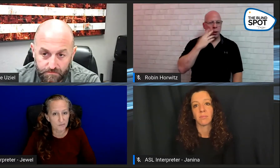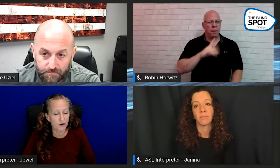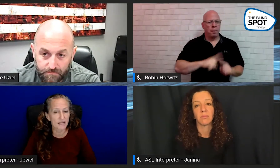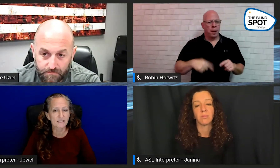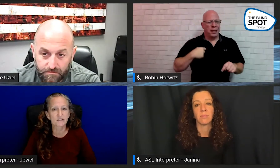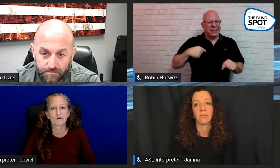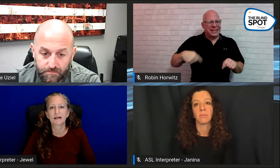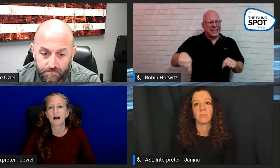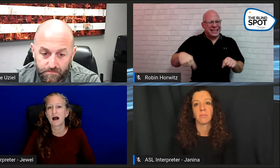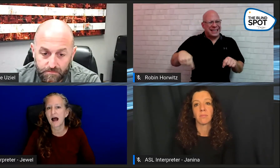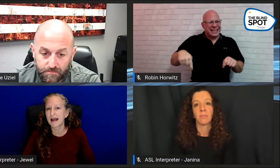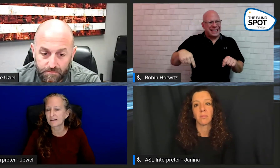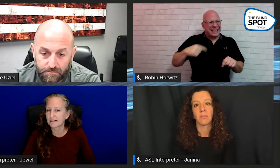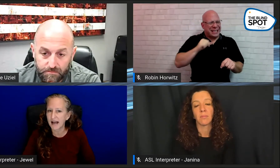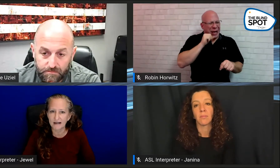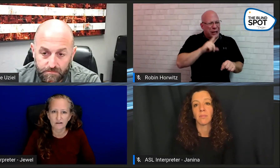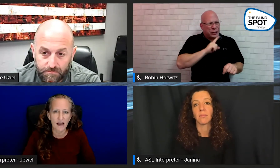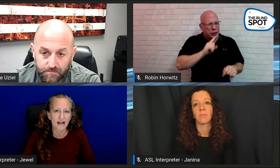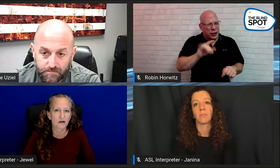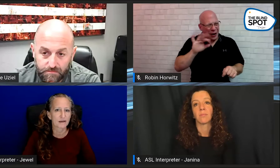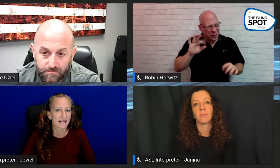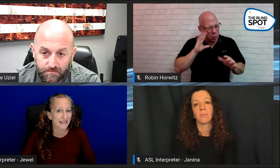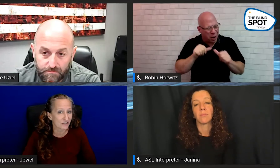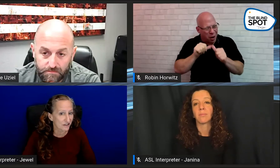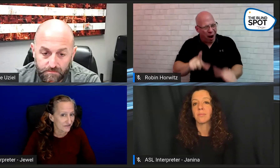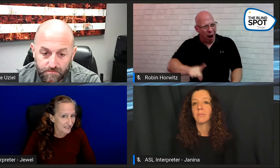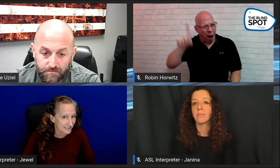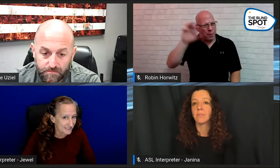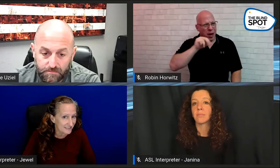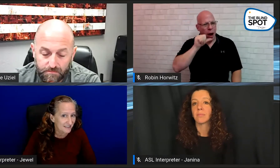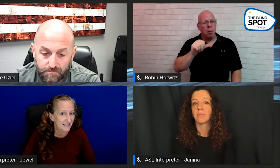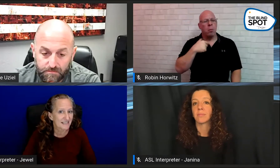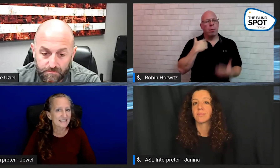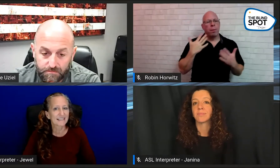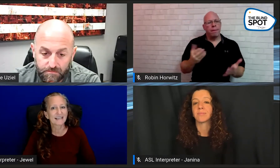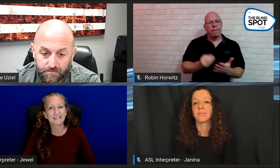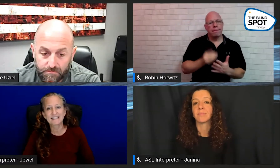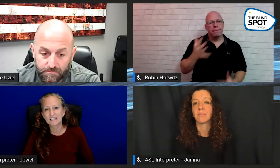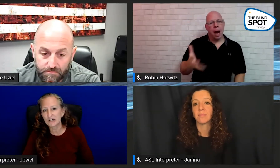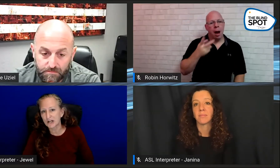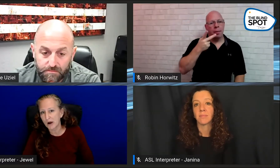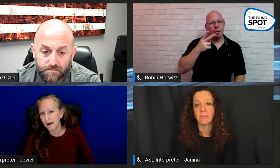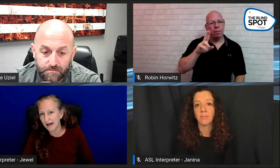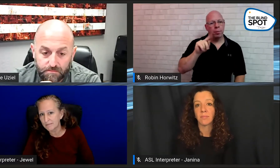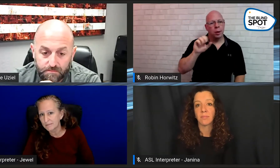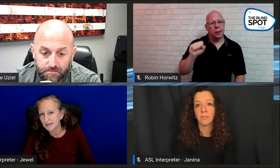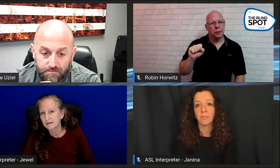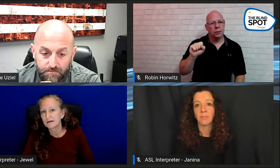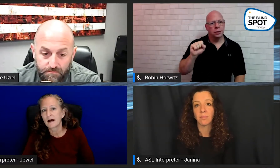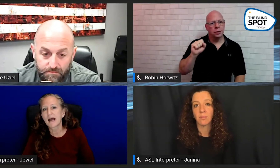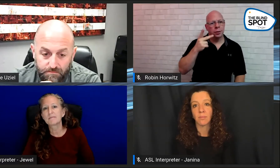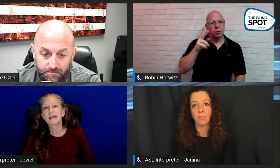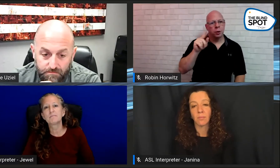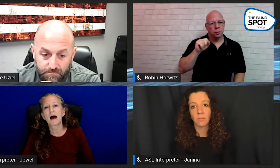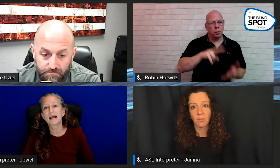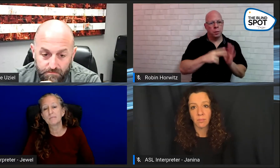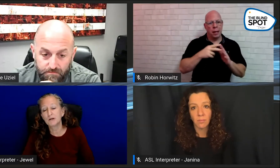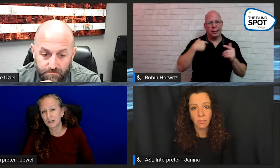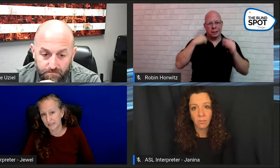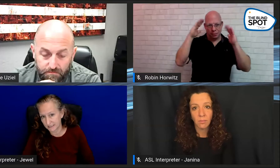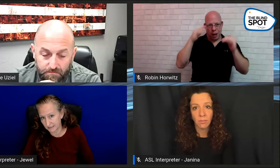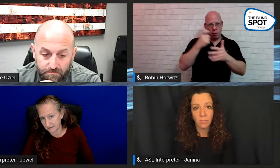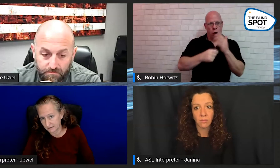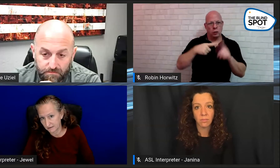good. The price is going higher and higher and higher, but I get nervous. Is it going to continue to go up? I may buy